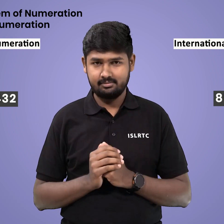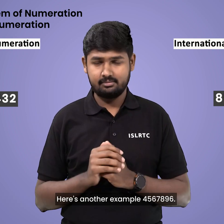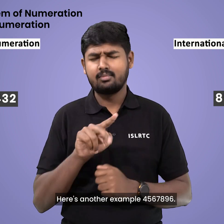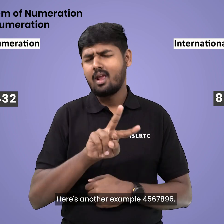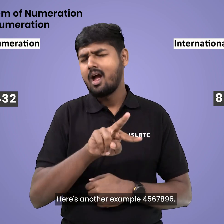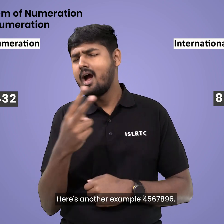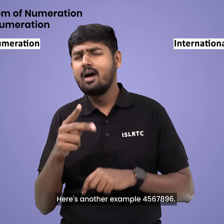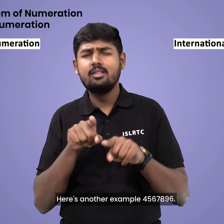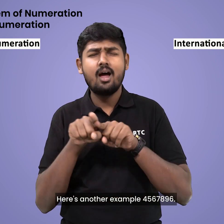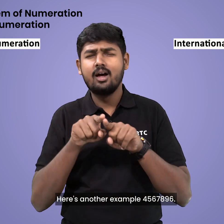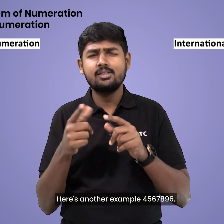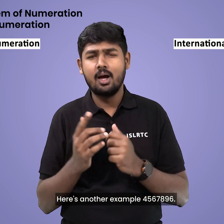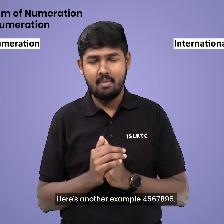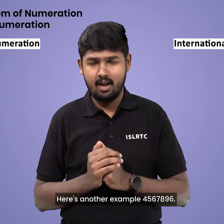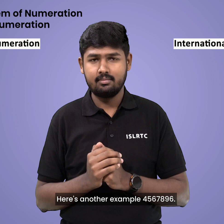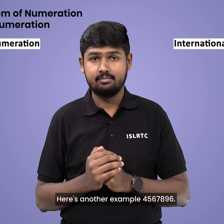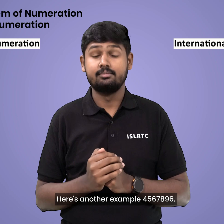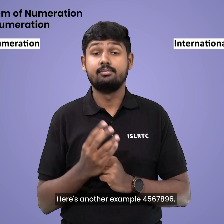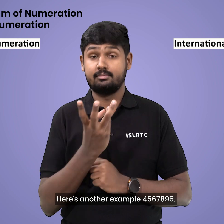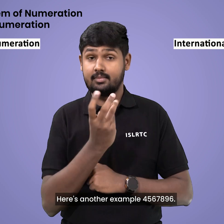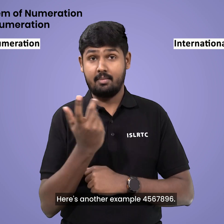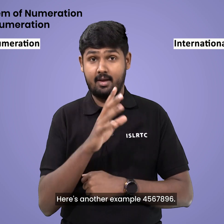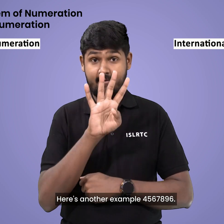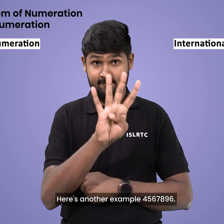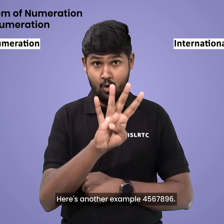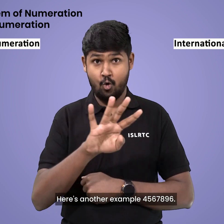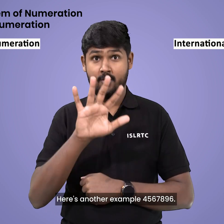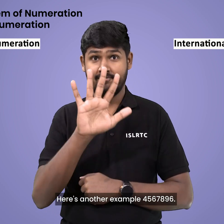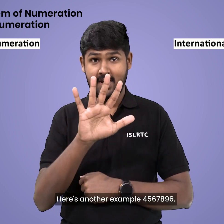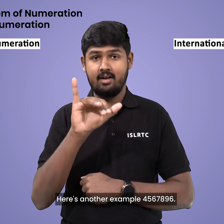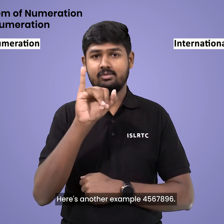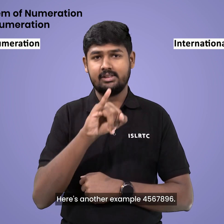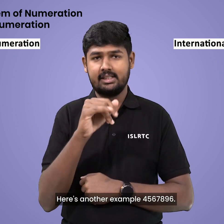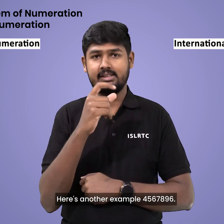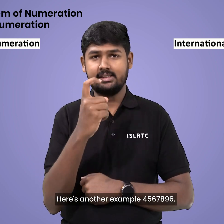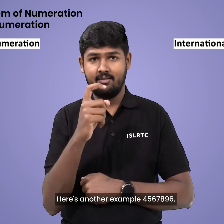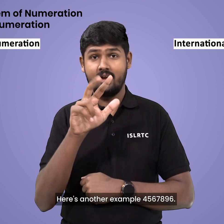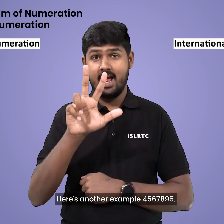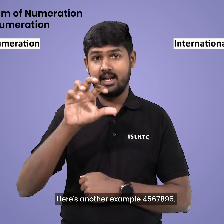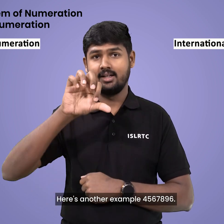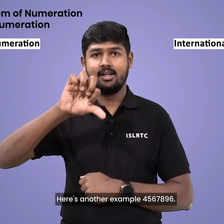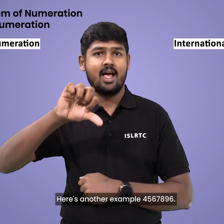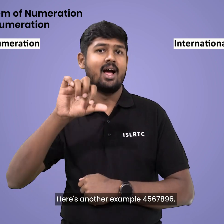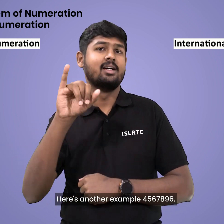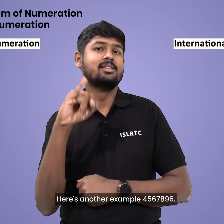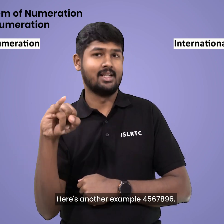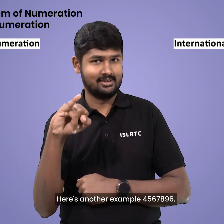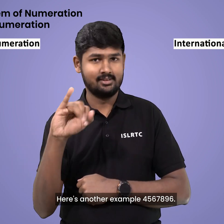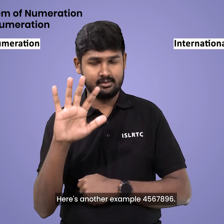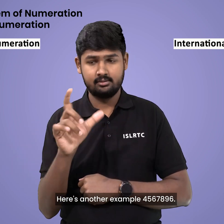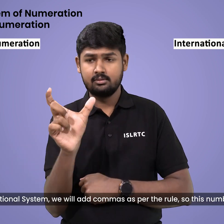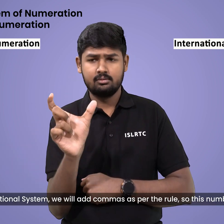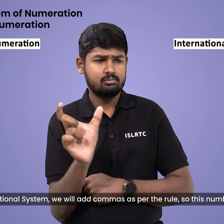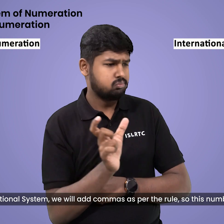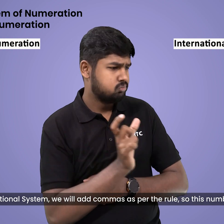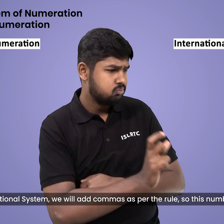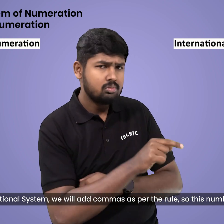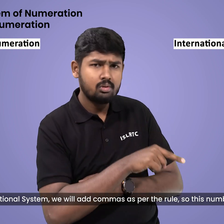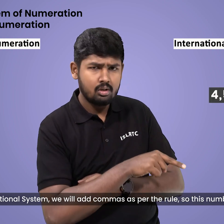Here's another example 4567896. In the